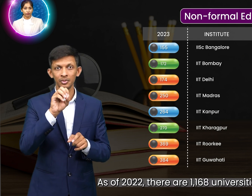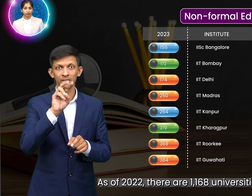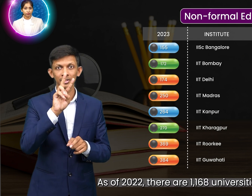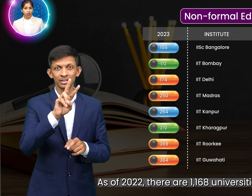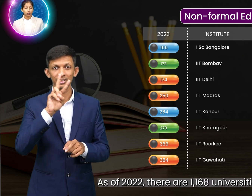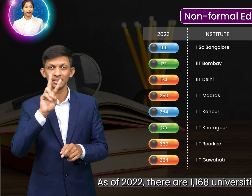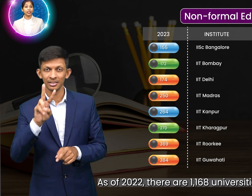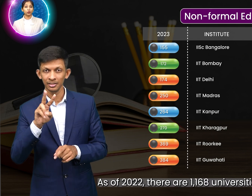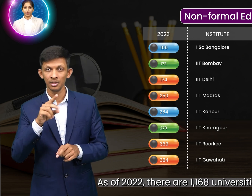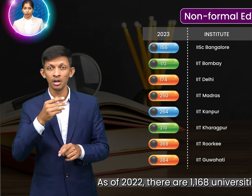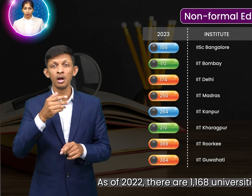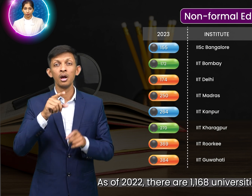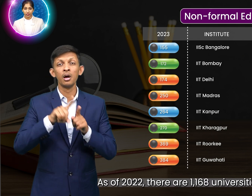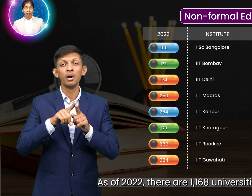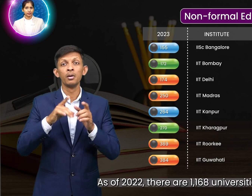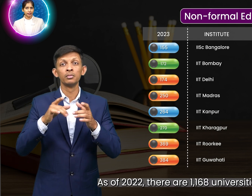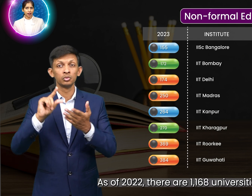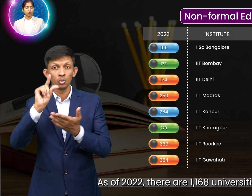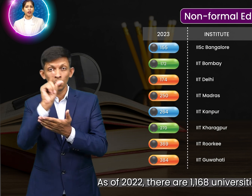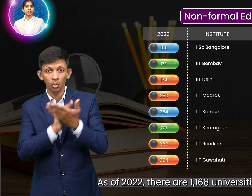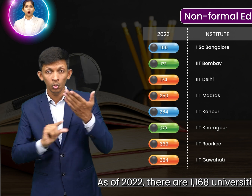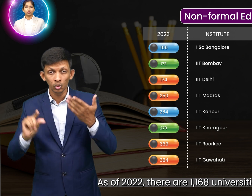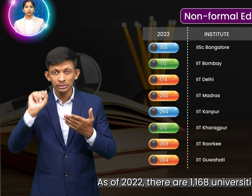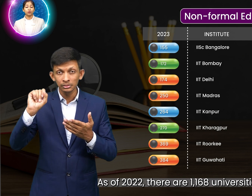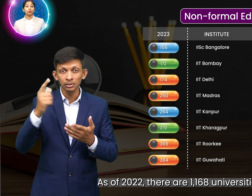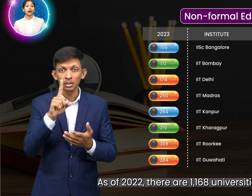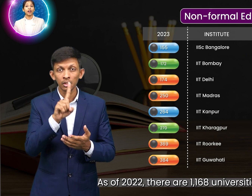As of 2022, there are